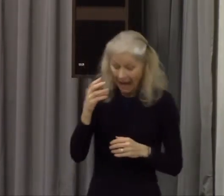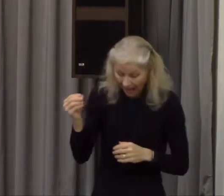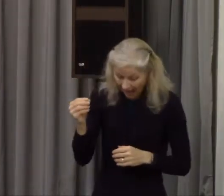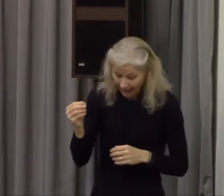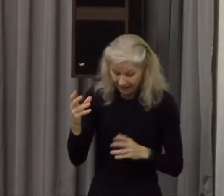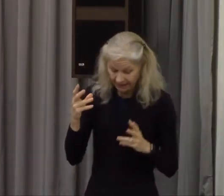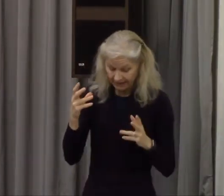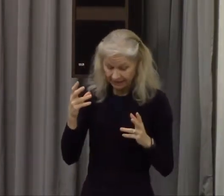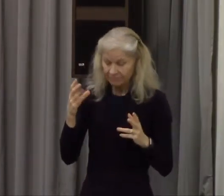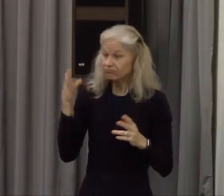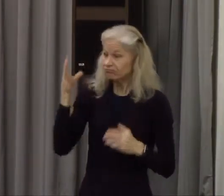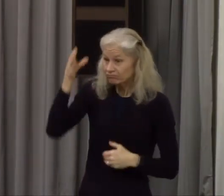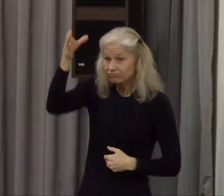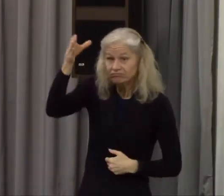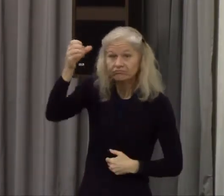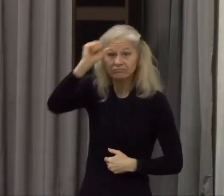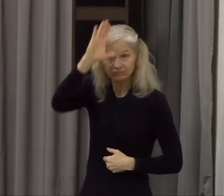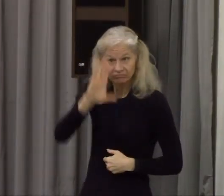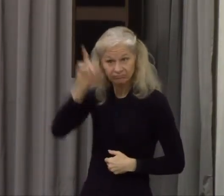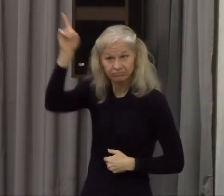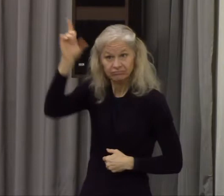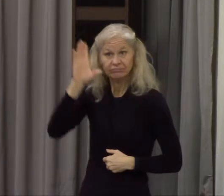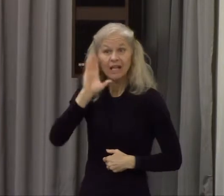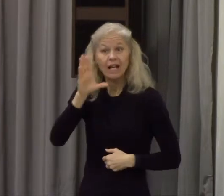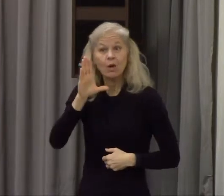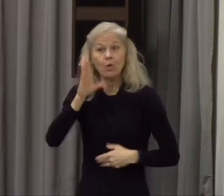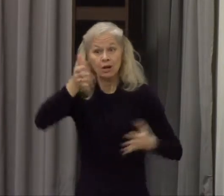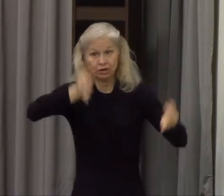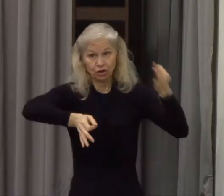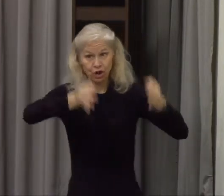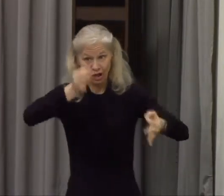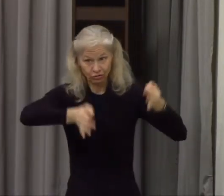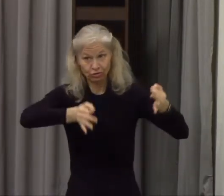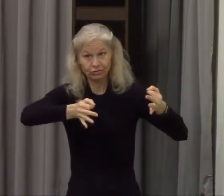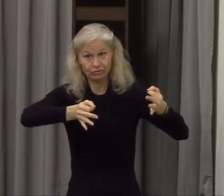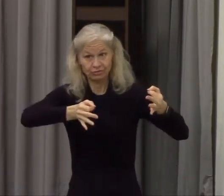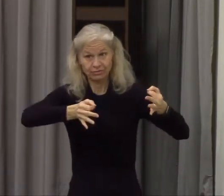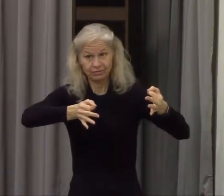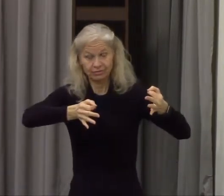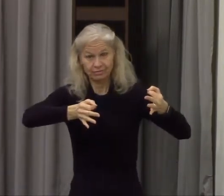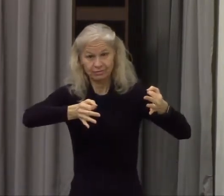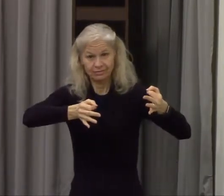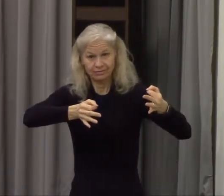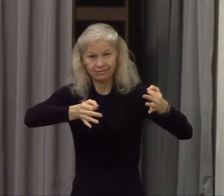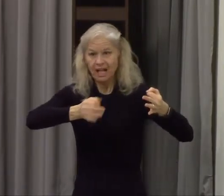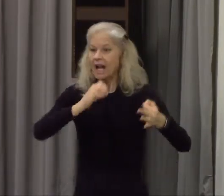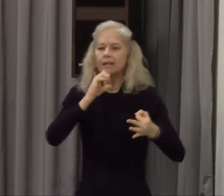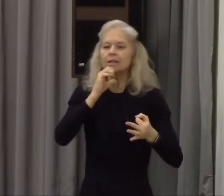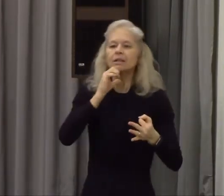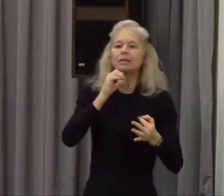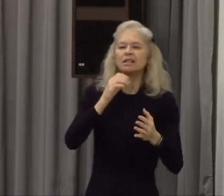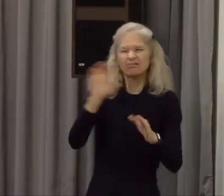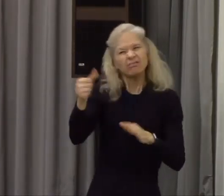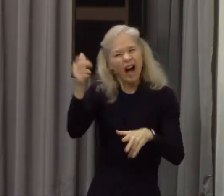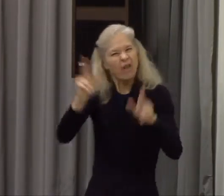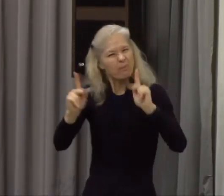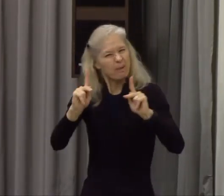God shall judge the secrets of men, the things on the inside, by Jesus Christ according to my